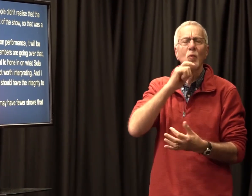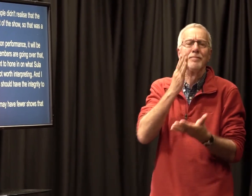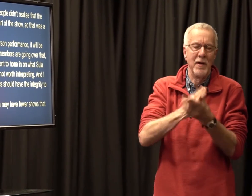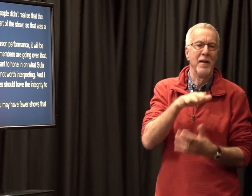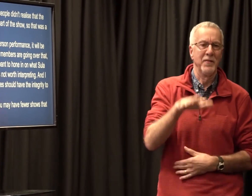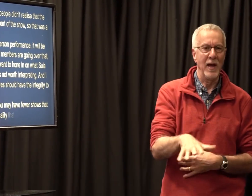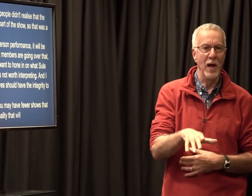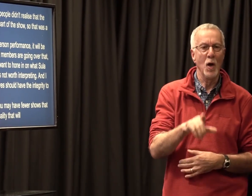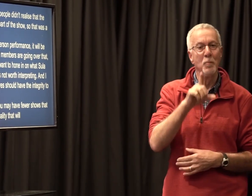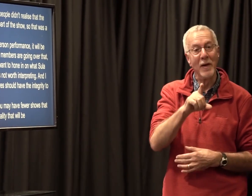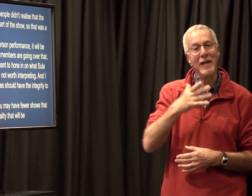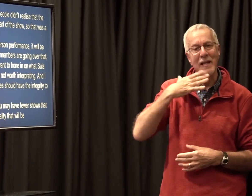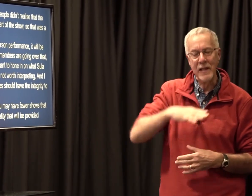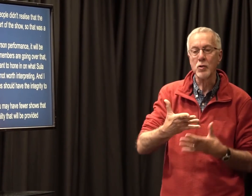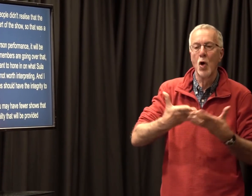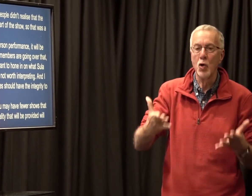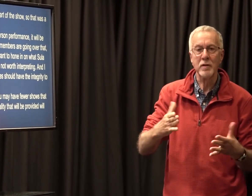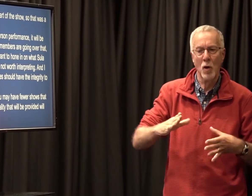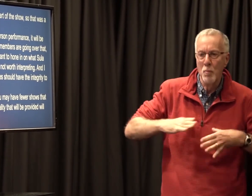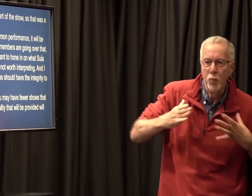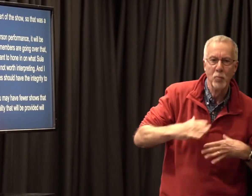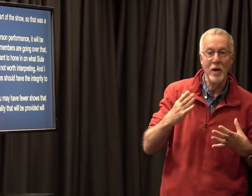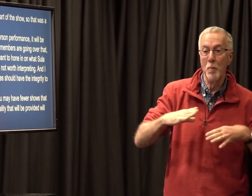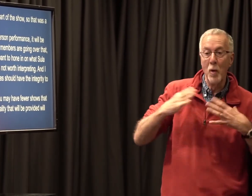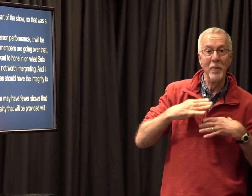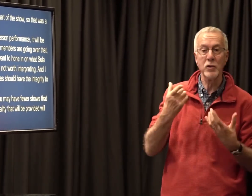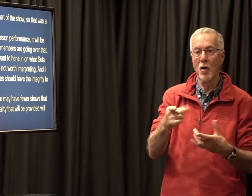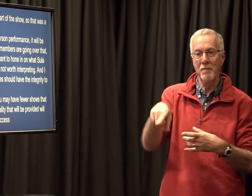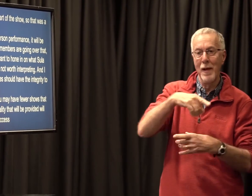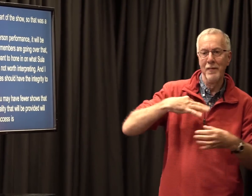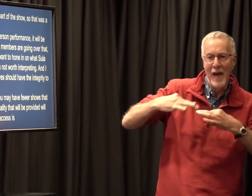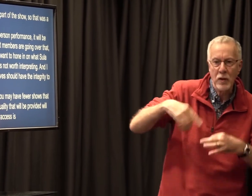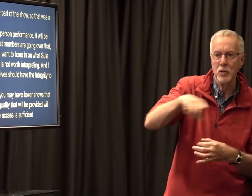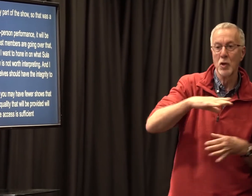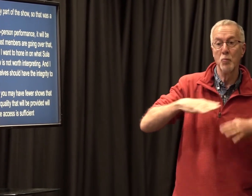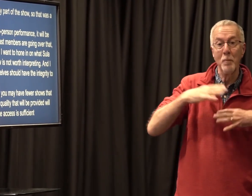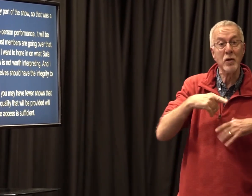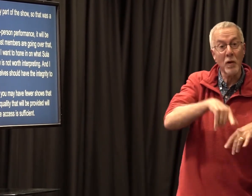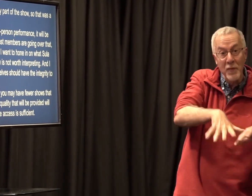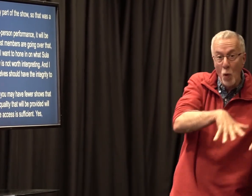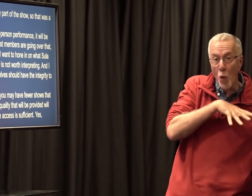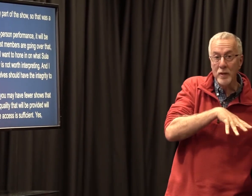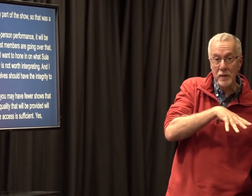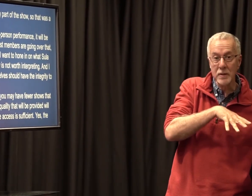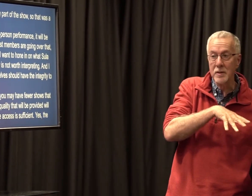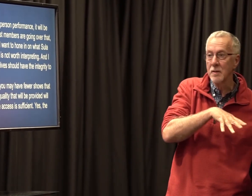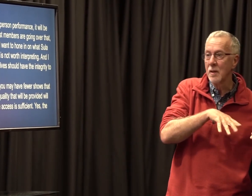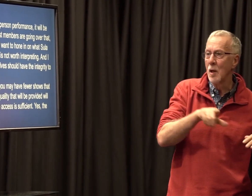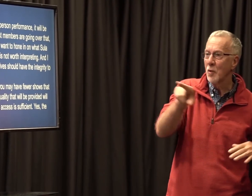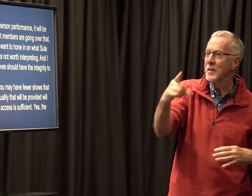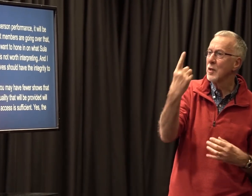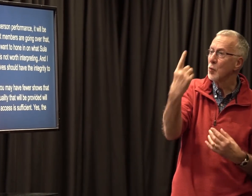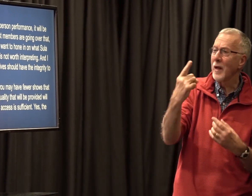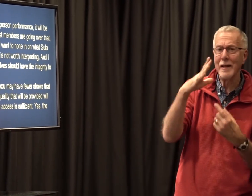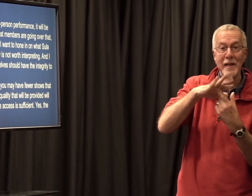be provided will be of a standard that the access is sufficient. Yes, the preparation is needed with the actors